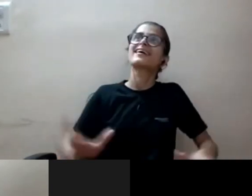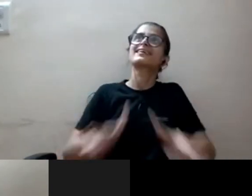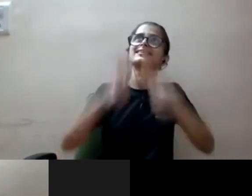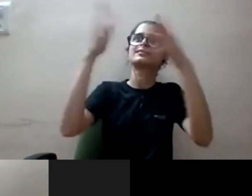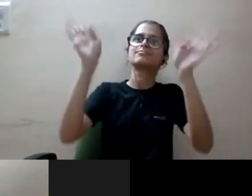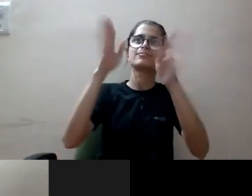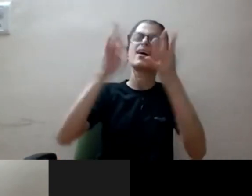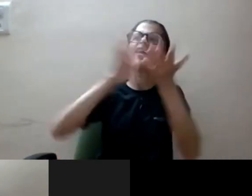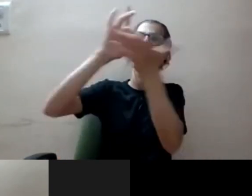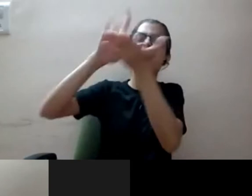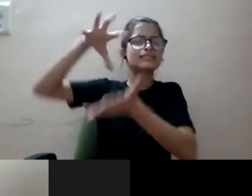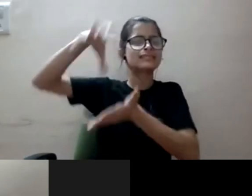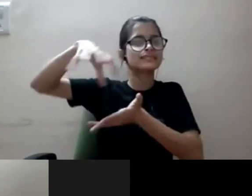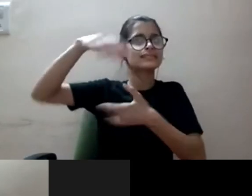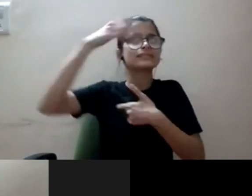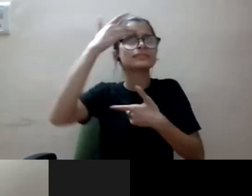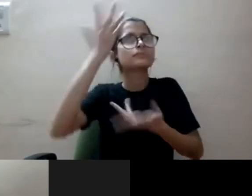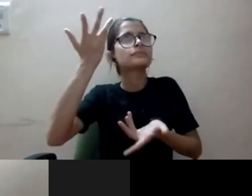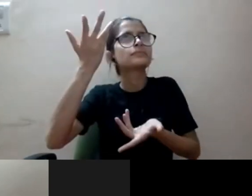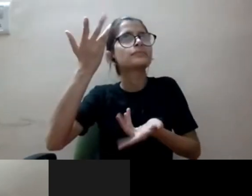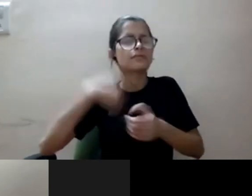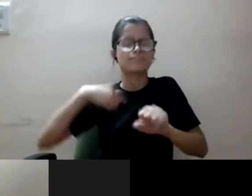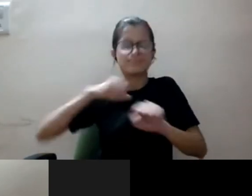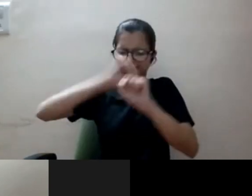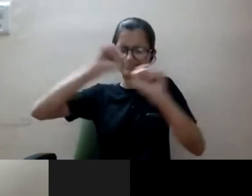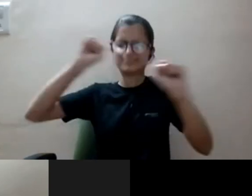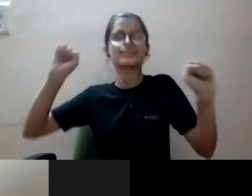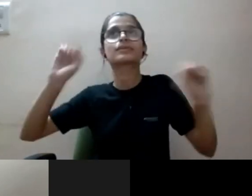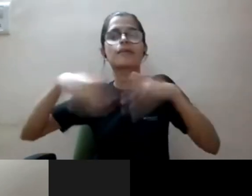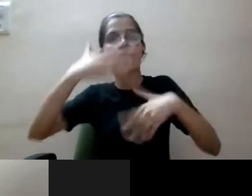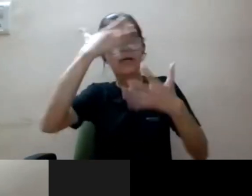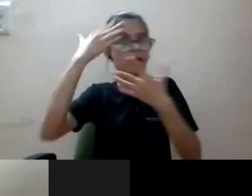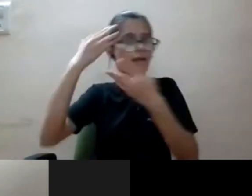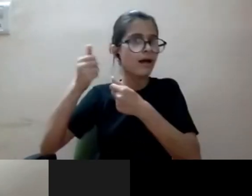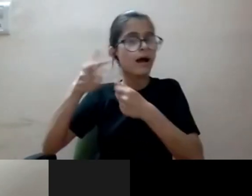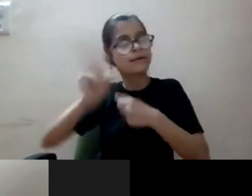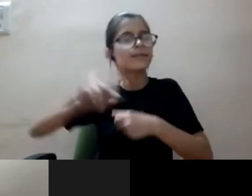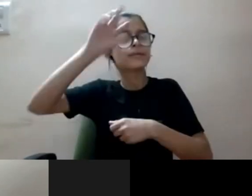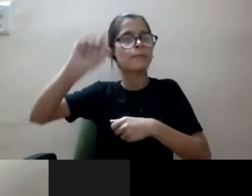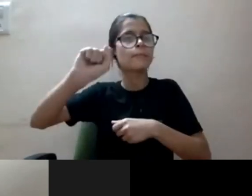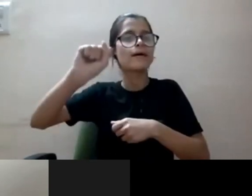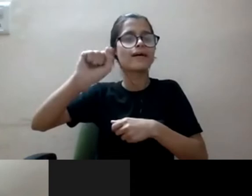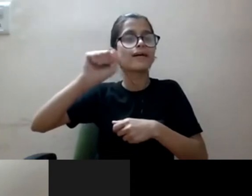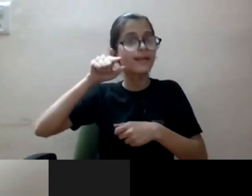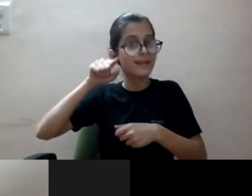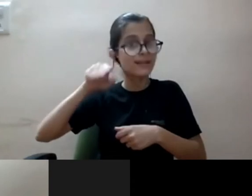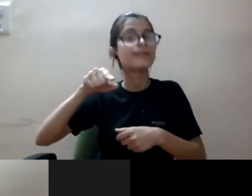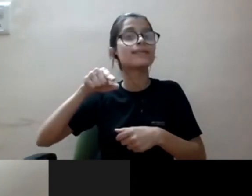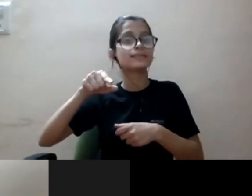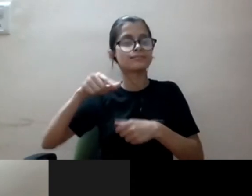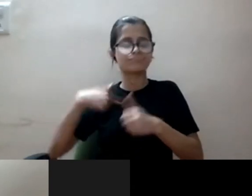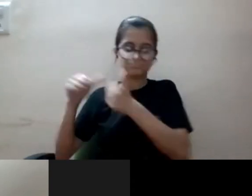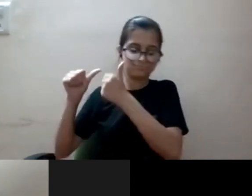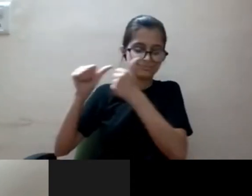city that woke you up one morning and you forgot about it, but now you remember it, and this throws you back